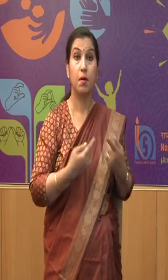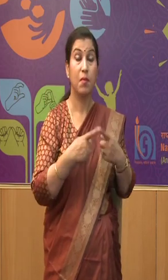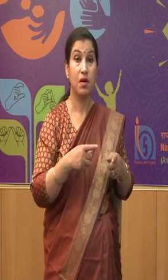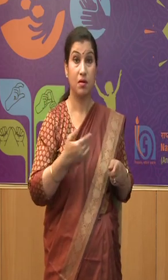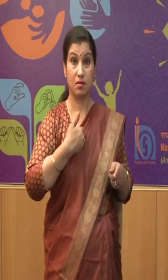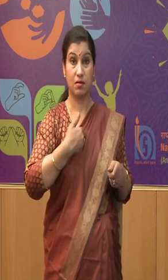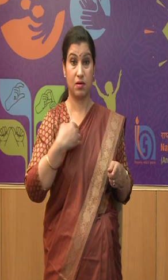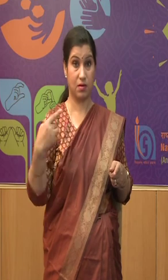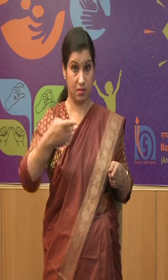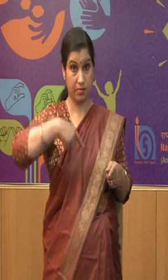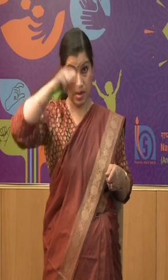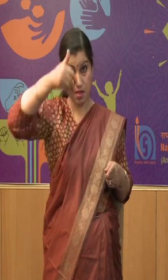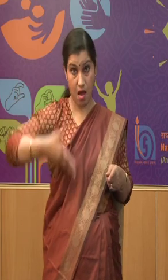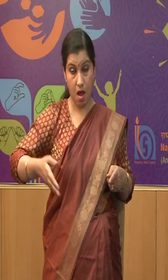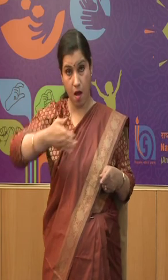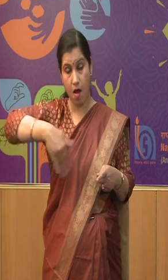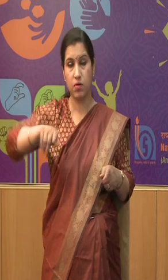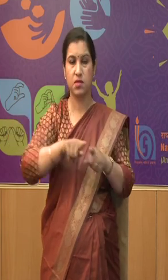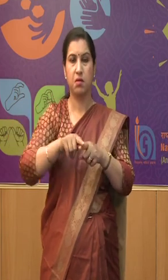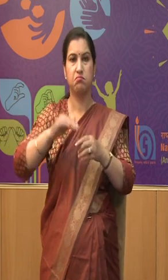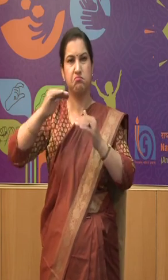but we Indians were still backward,